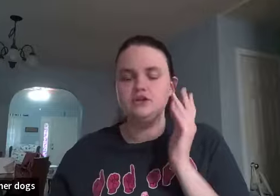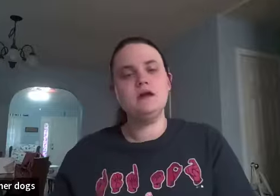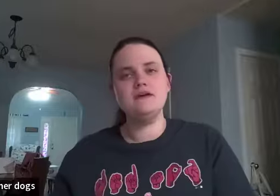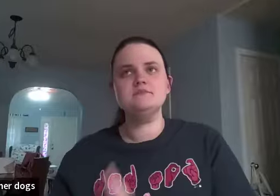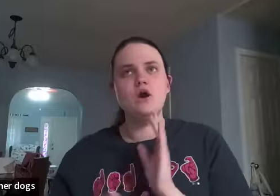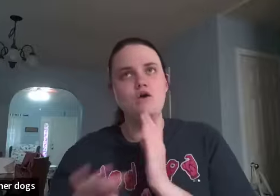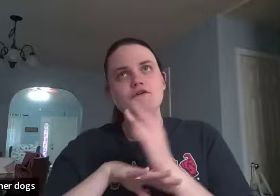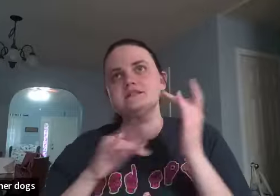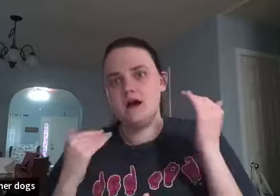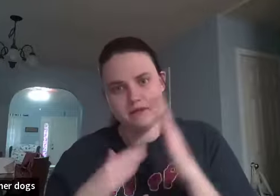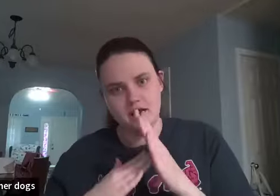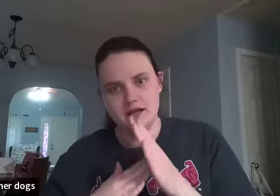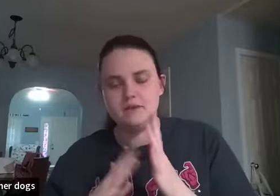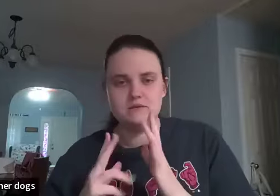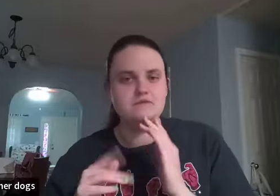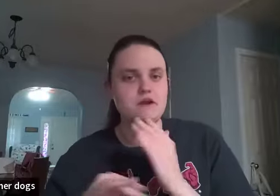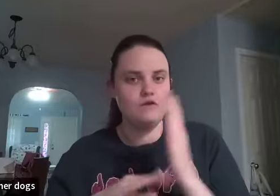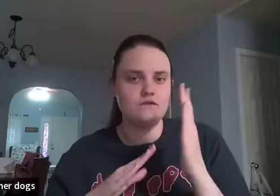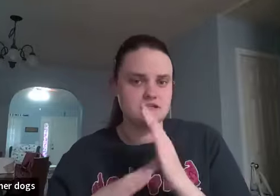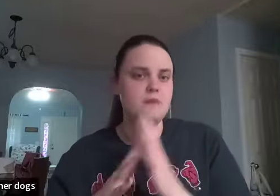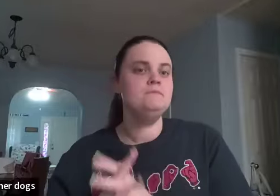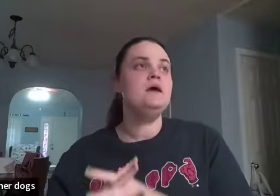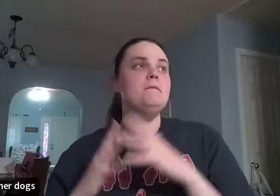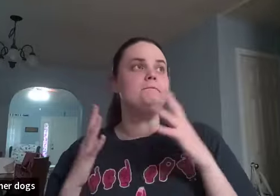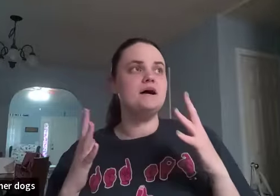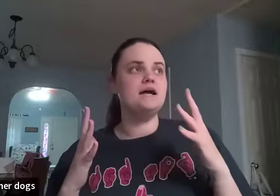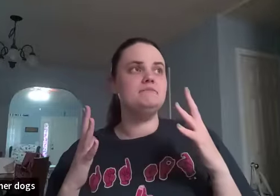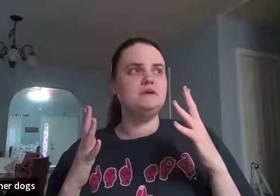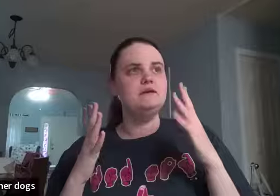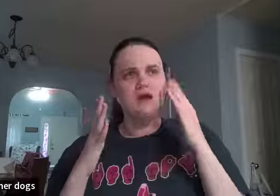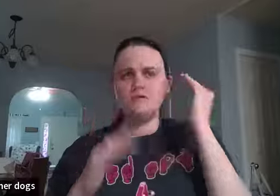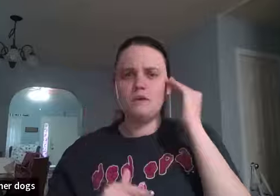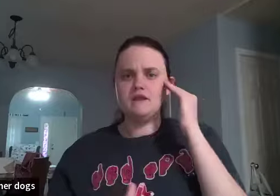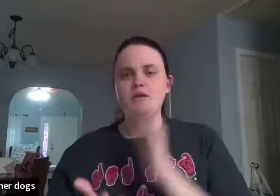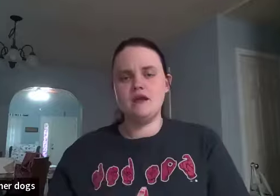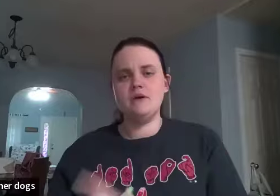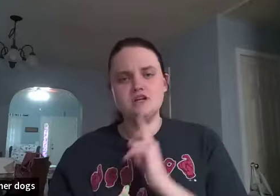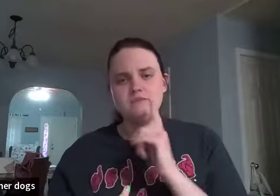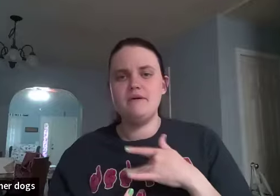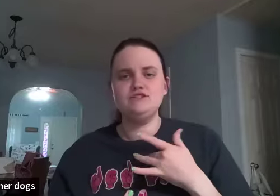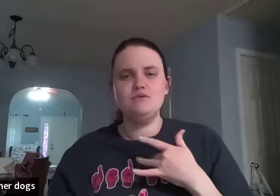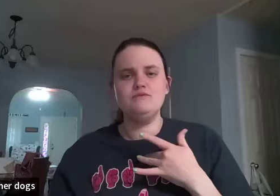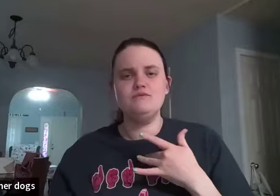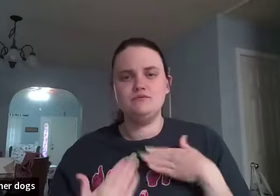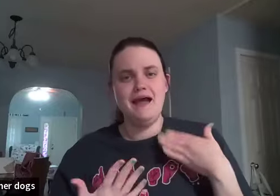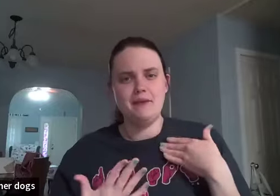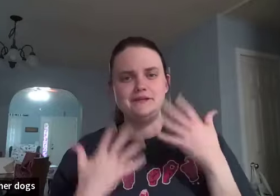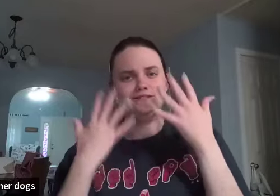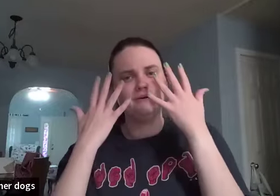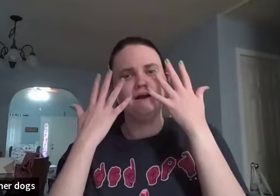You don't have to be over the top like I am. I can be very over the top, but being kind of aware, like, okay, well, I'm talking about how I don't feel real happy. So, I'm